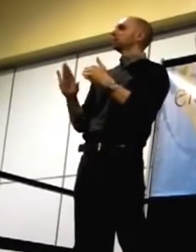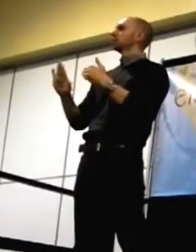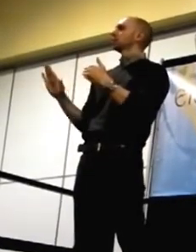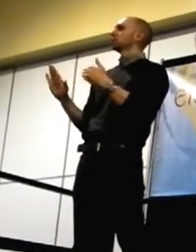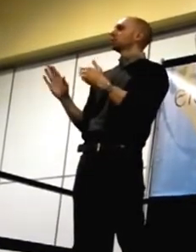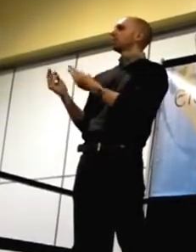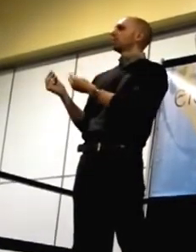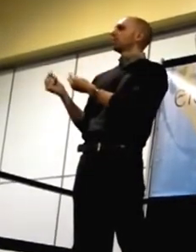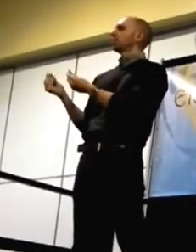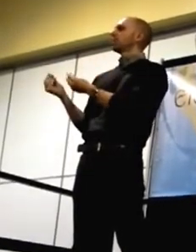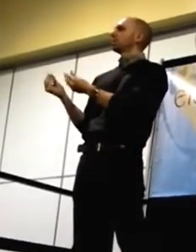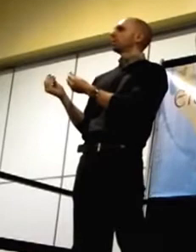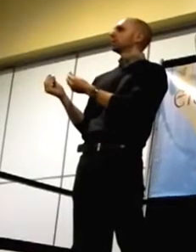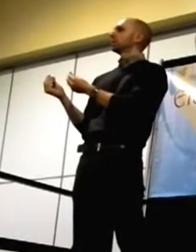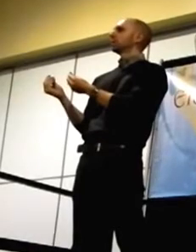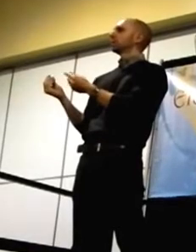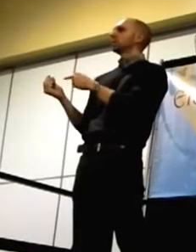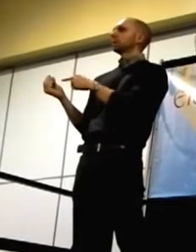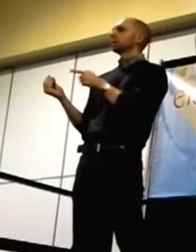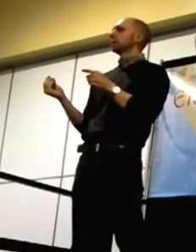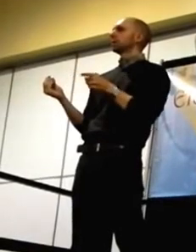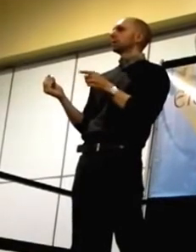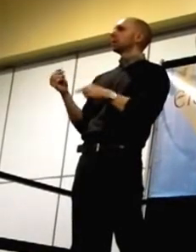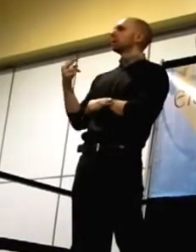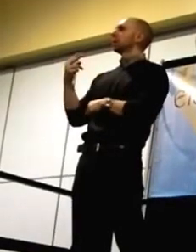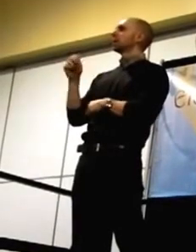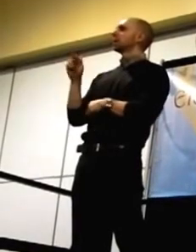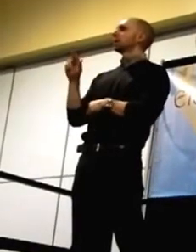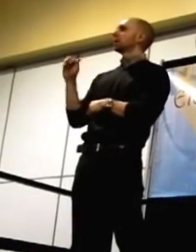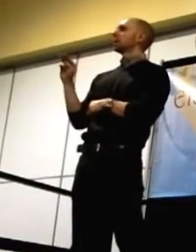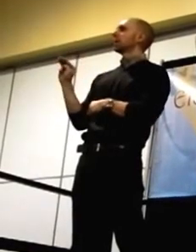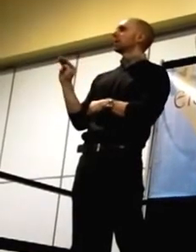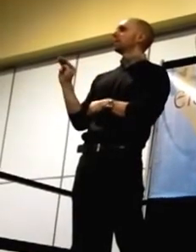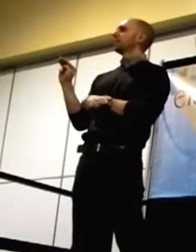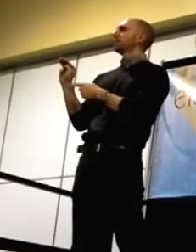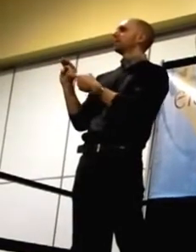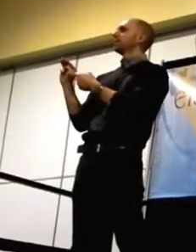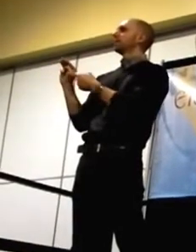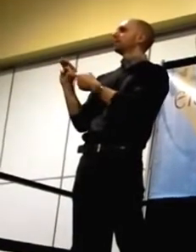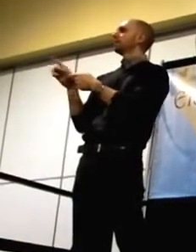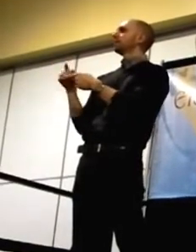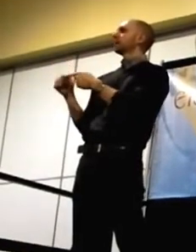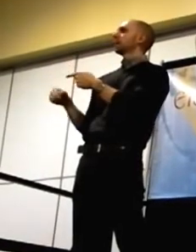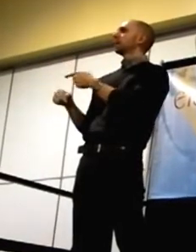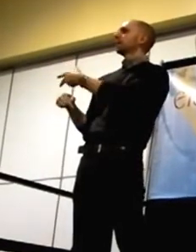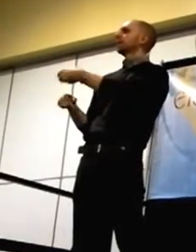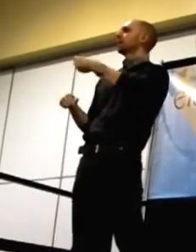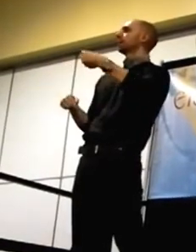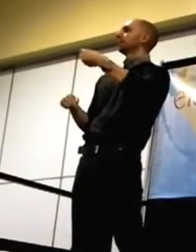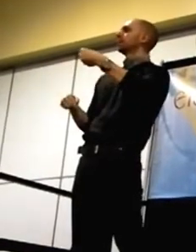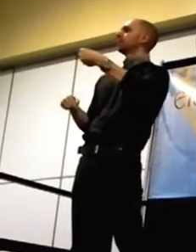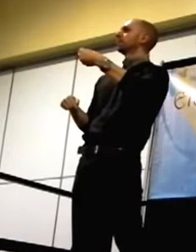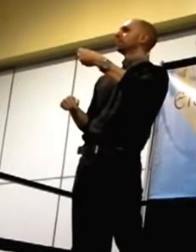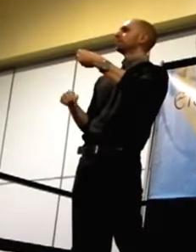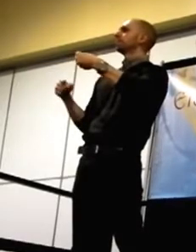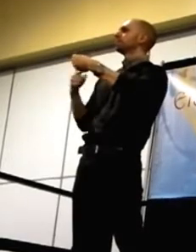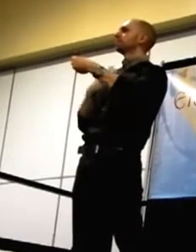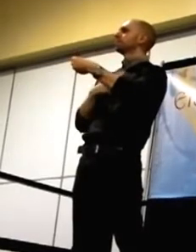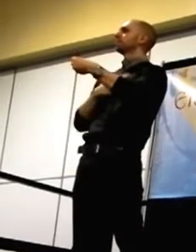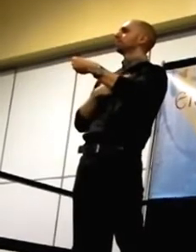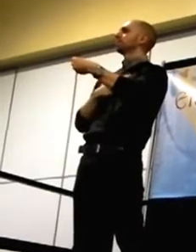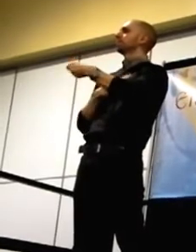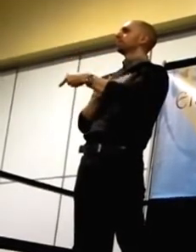are haram. You are not allowed to take it from one another until you meet Allah subhanahu wa ta'ala.